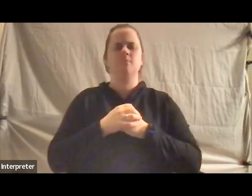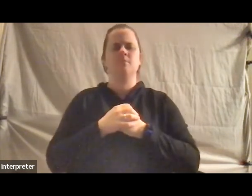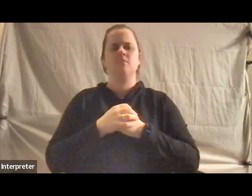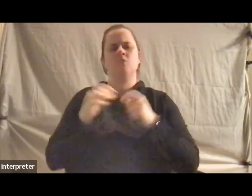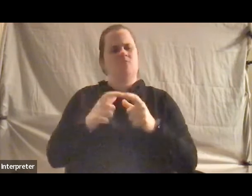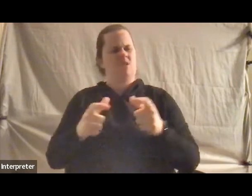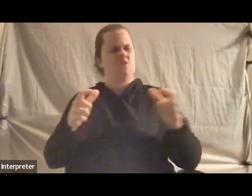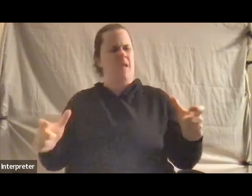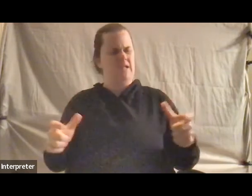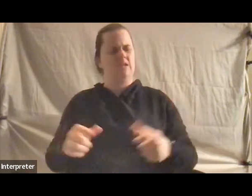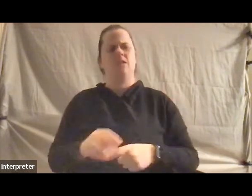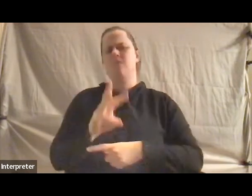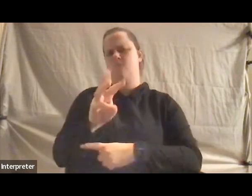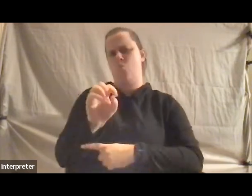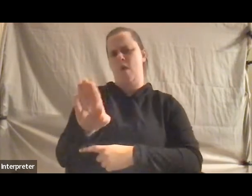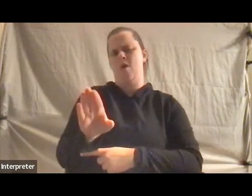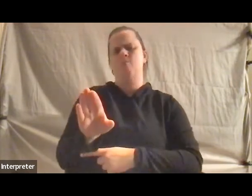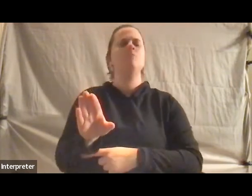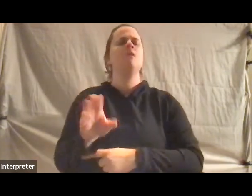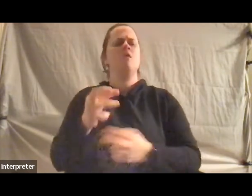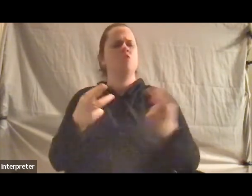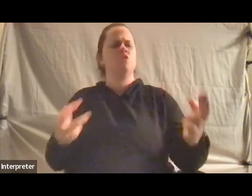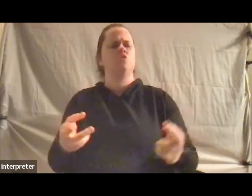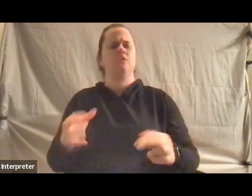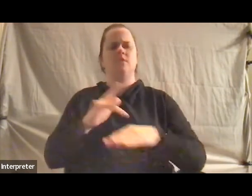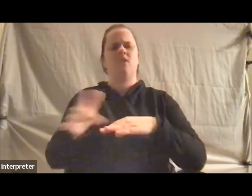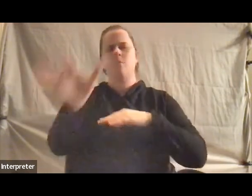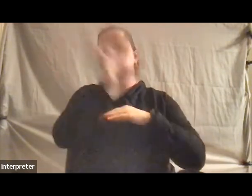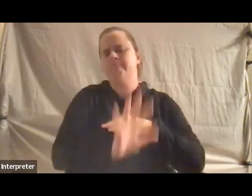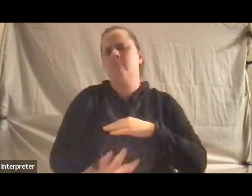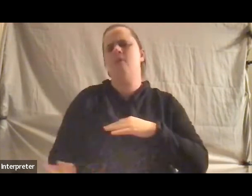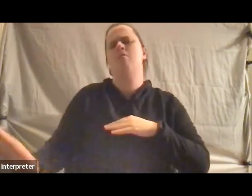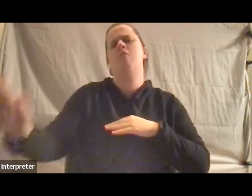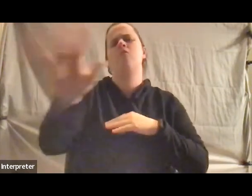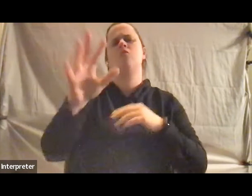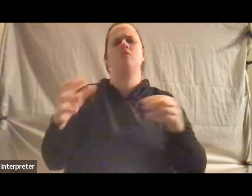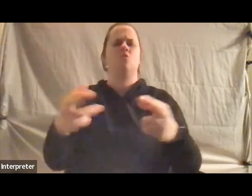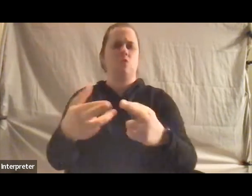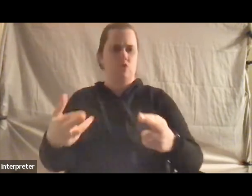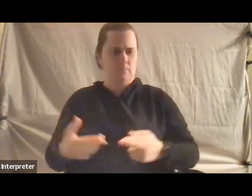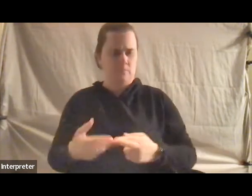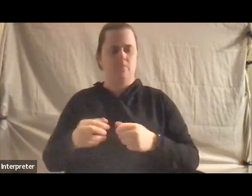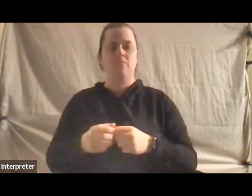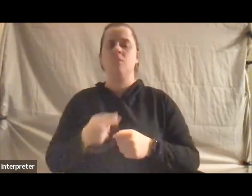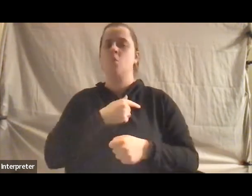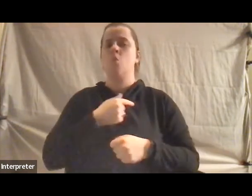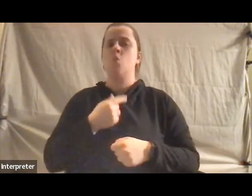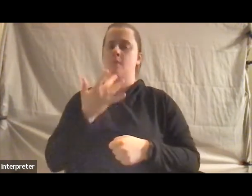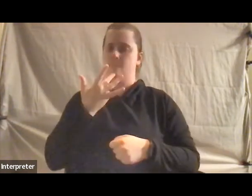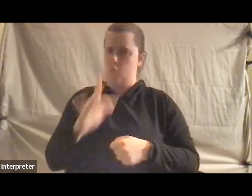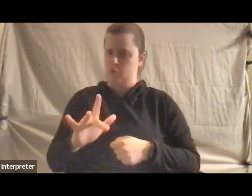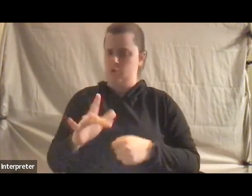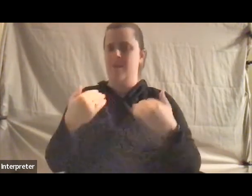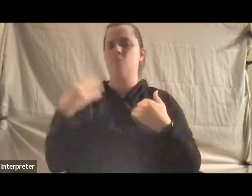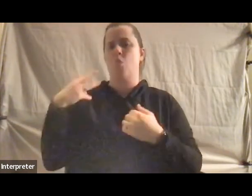resources available across the region. We are extremely fortunate to have the Washington Business Center of